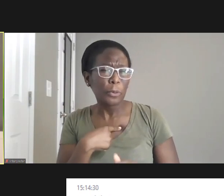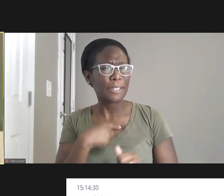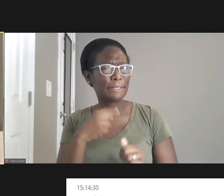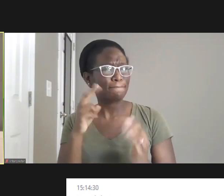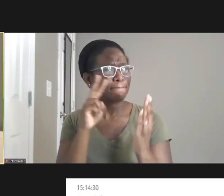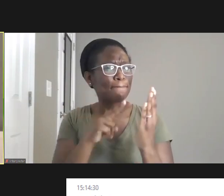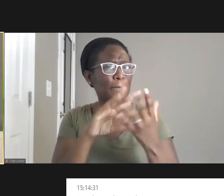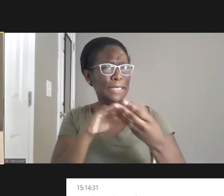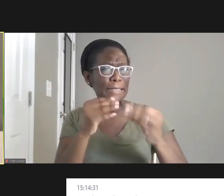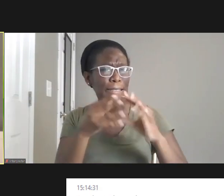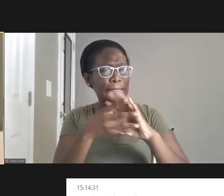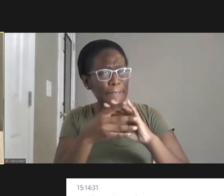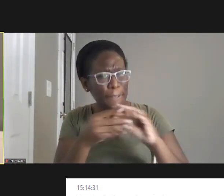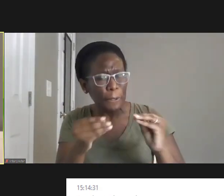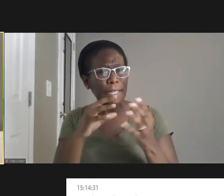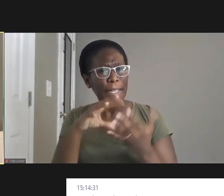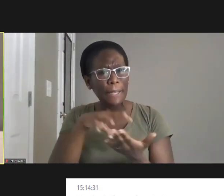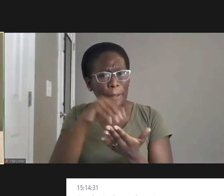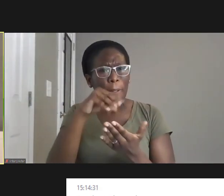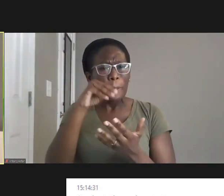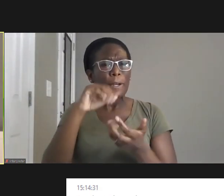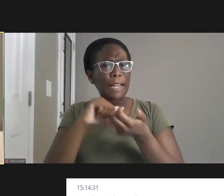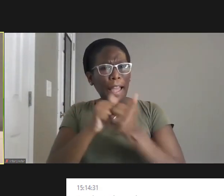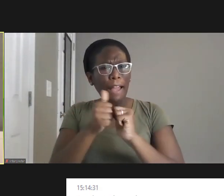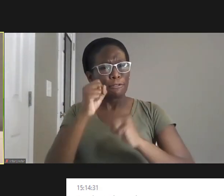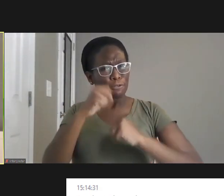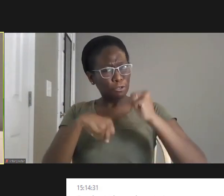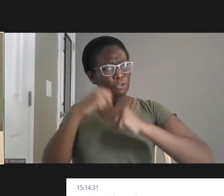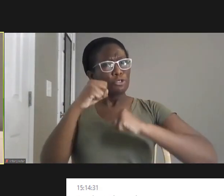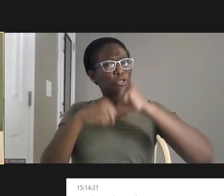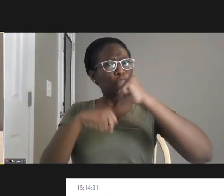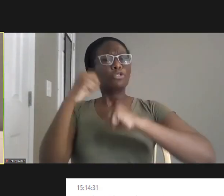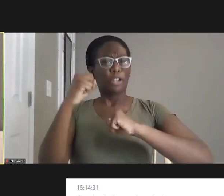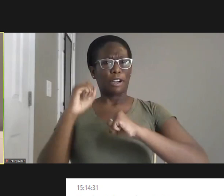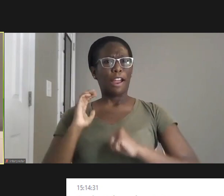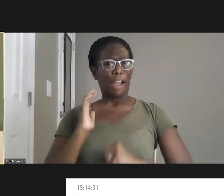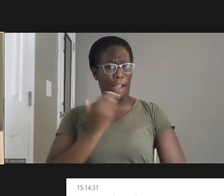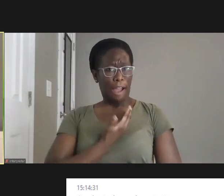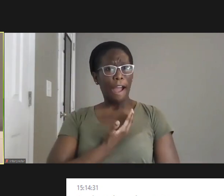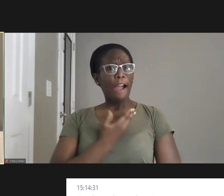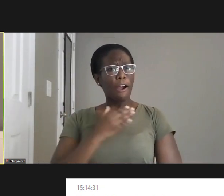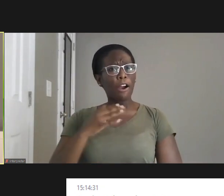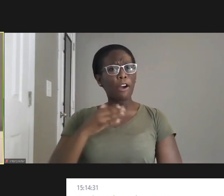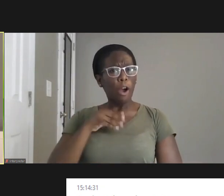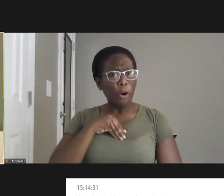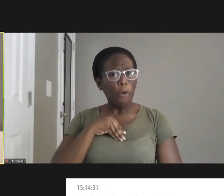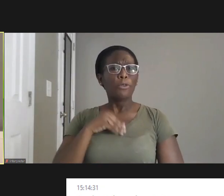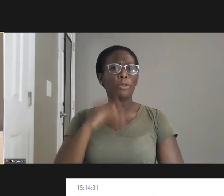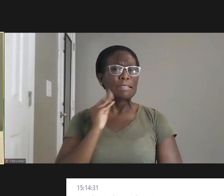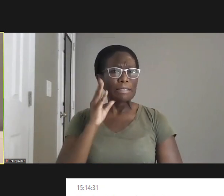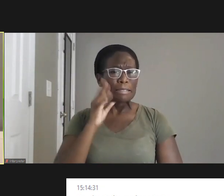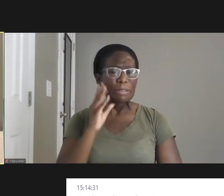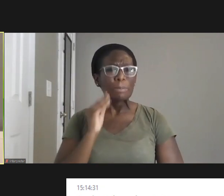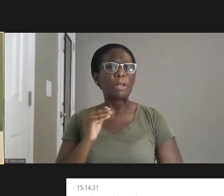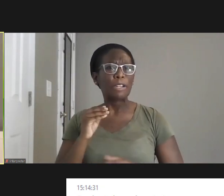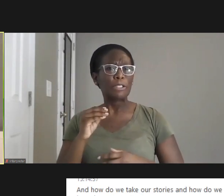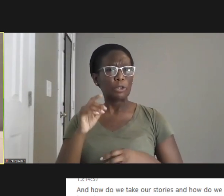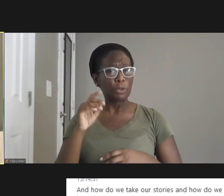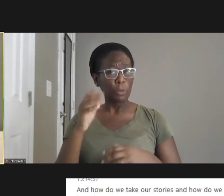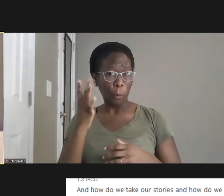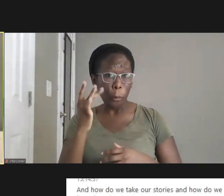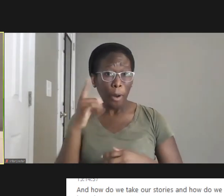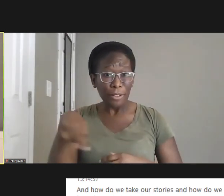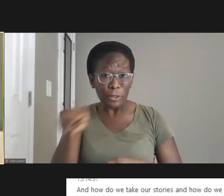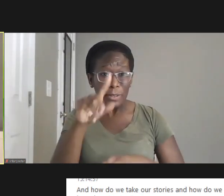how to structure our own experiences in a way that people can engage with and relate